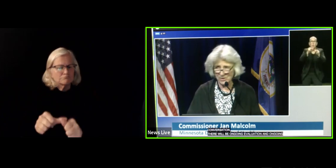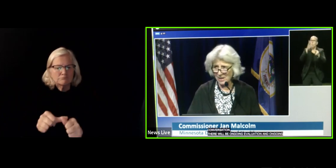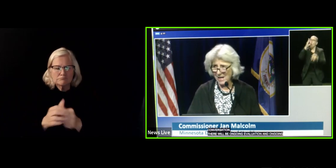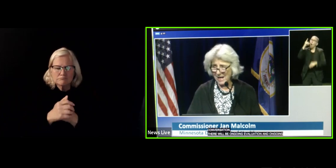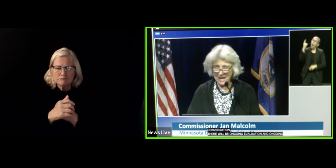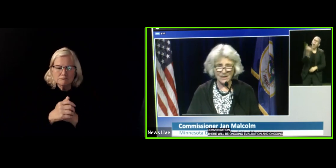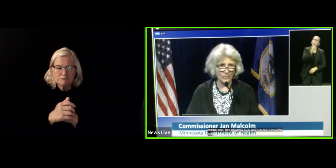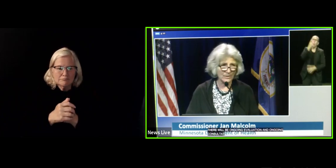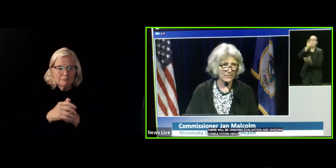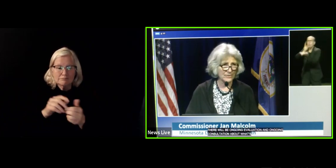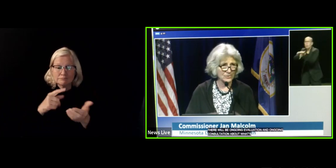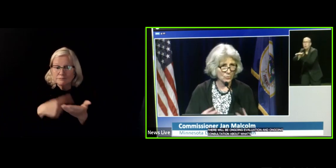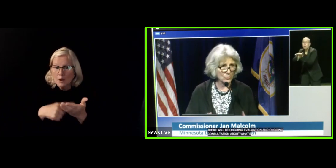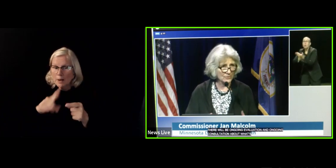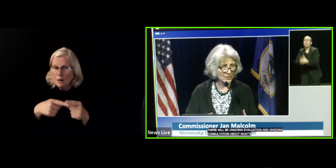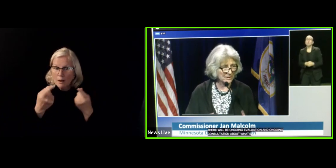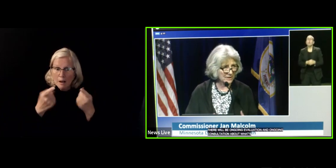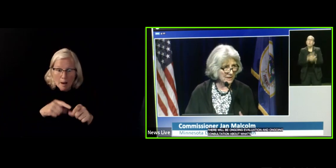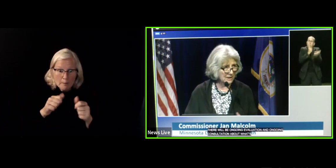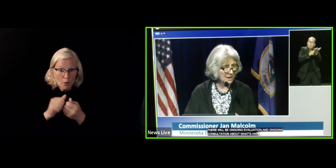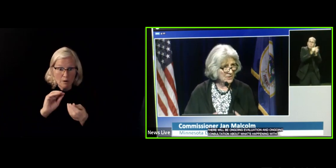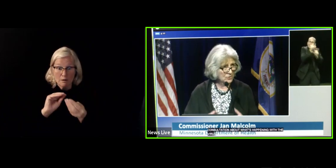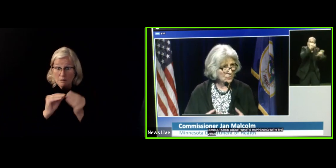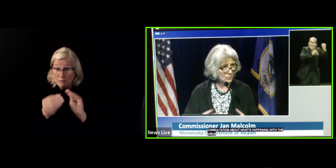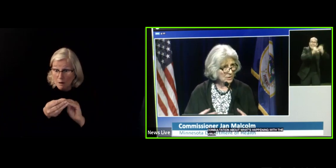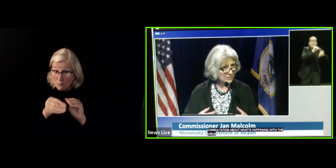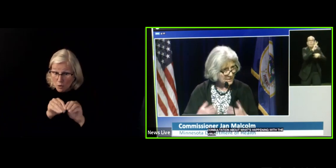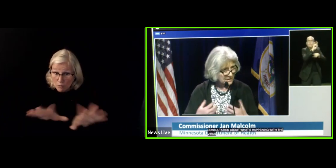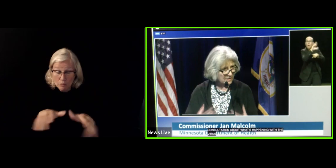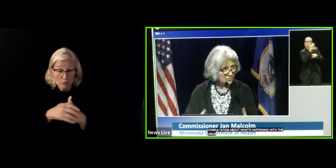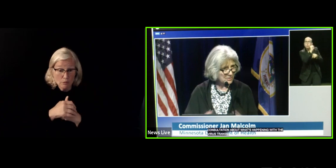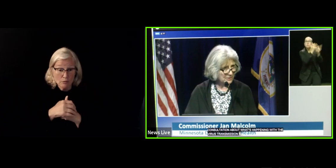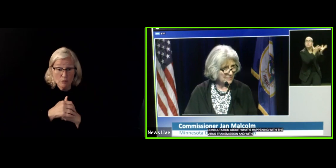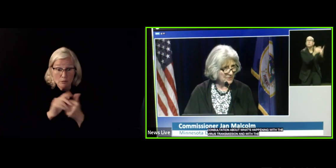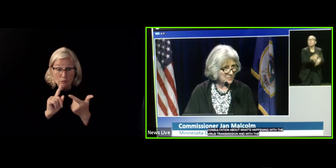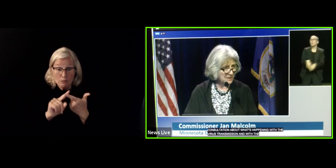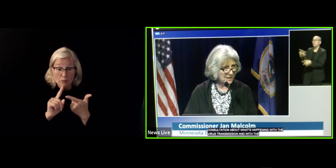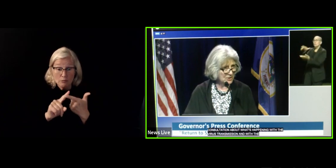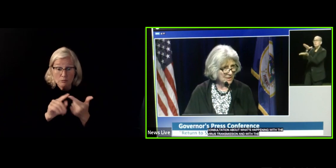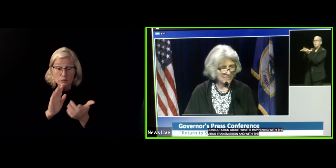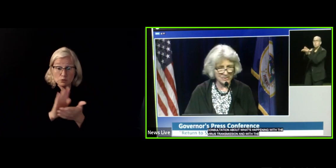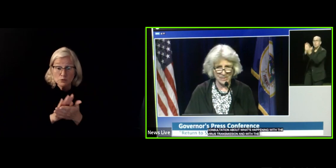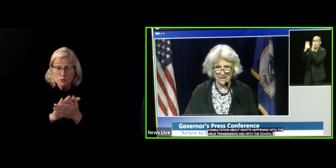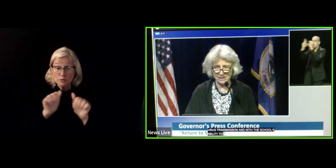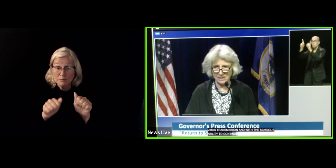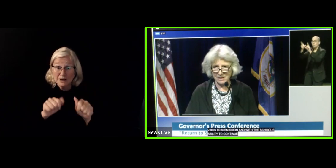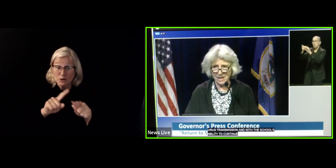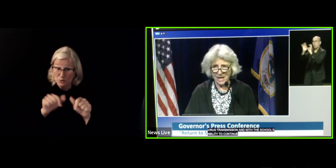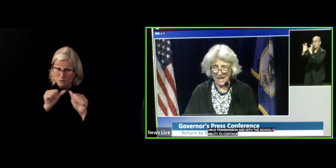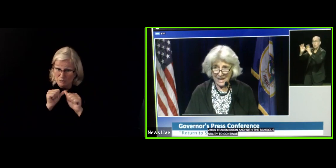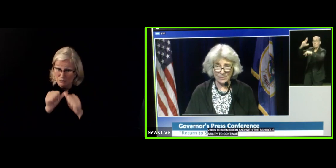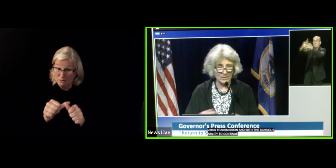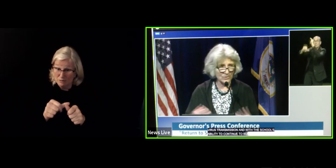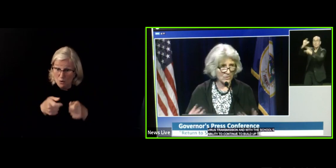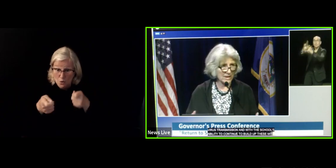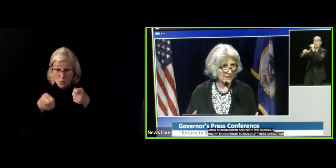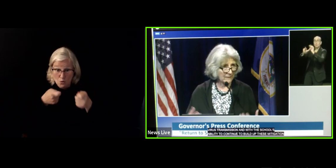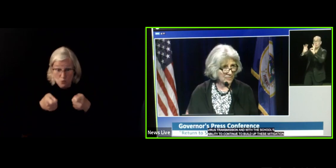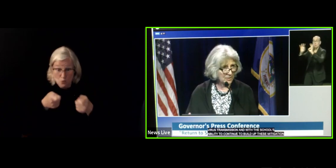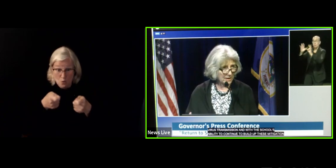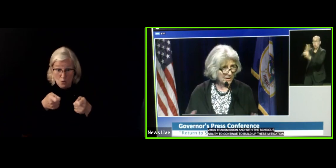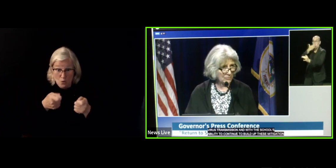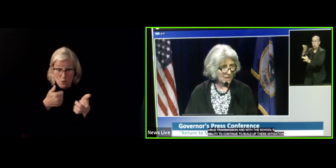transmission and with the school's ability to continue to build up these mitigation and best practices, and what's going on in